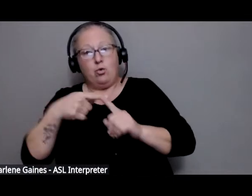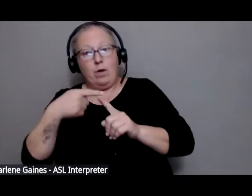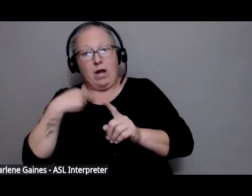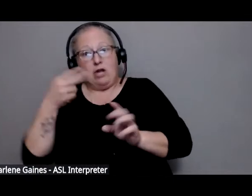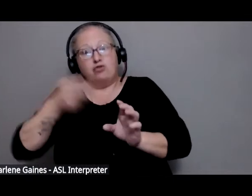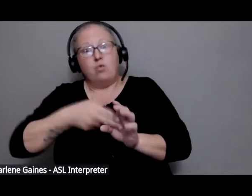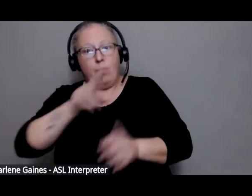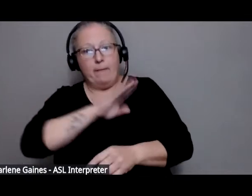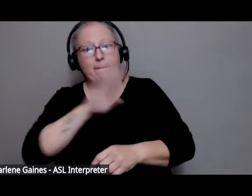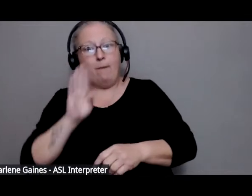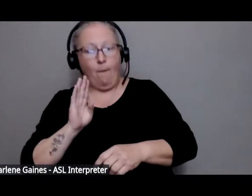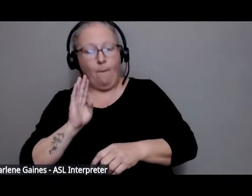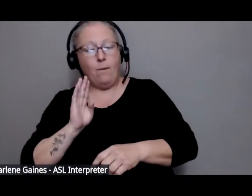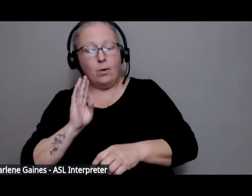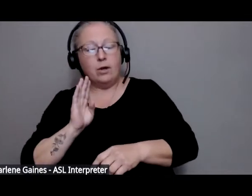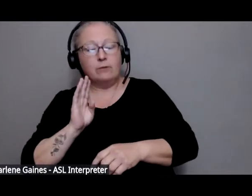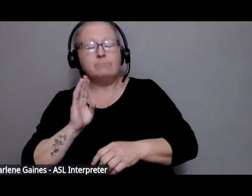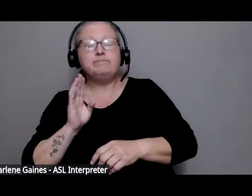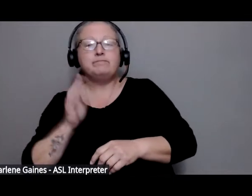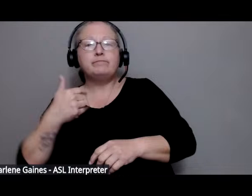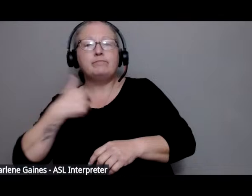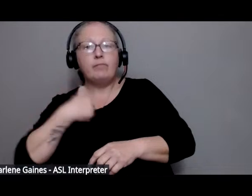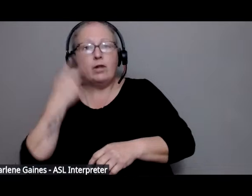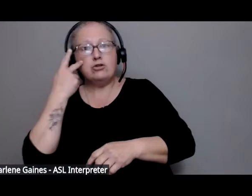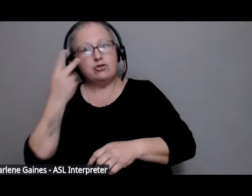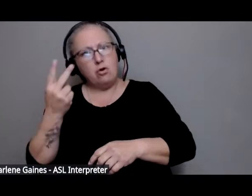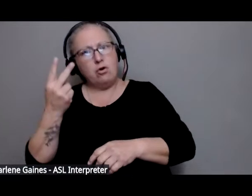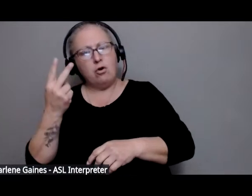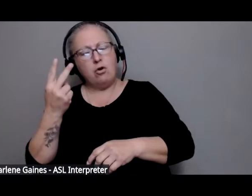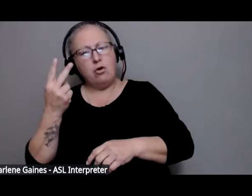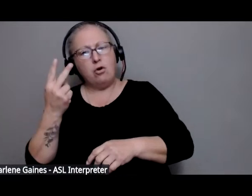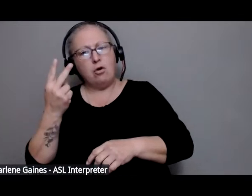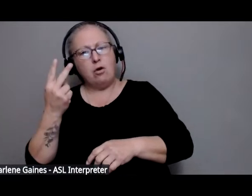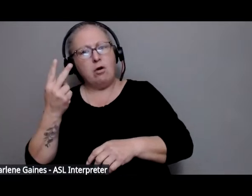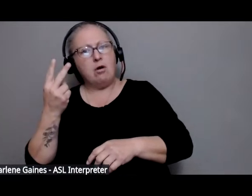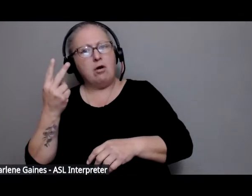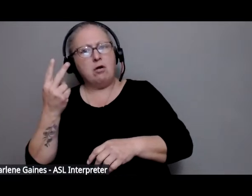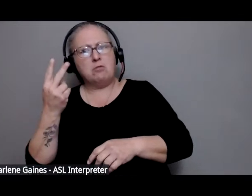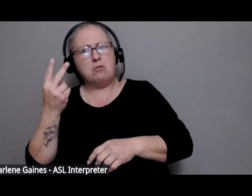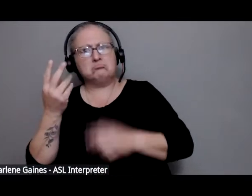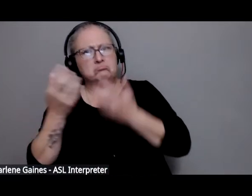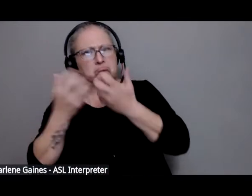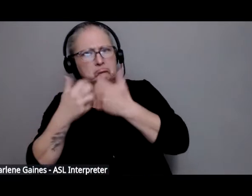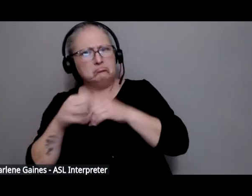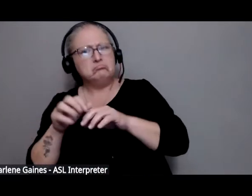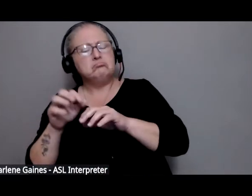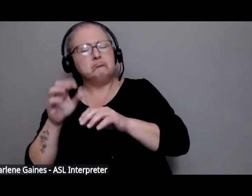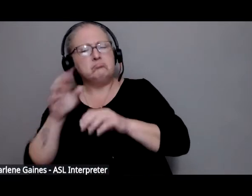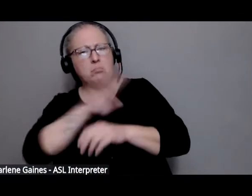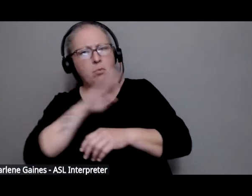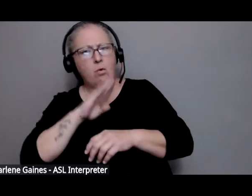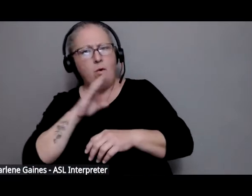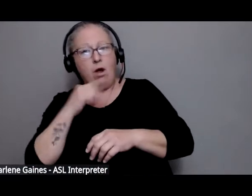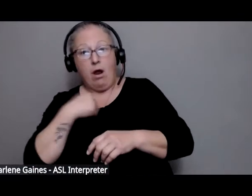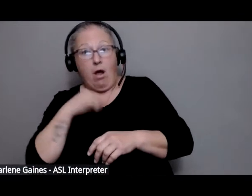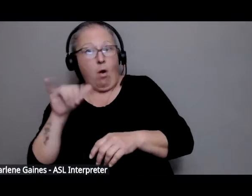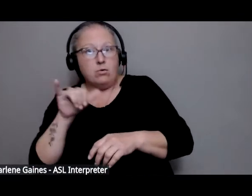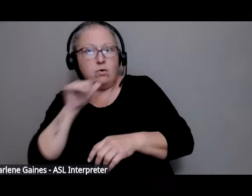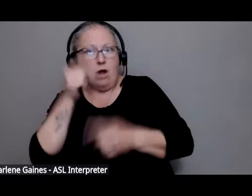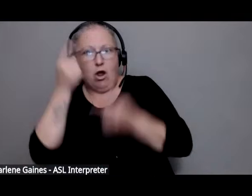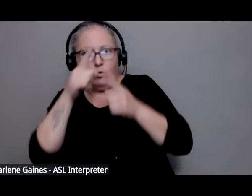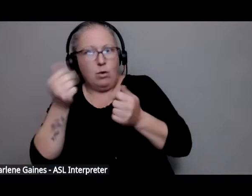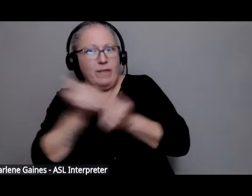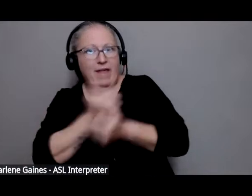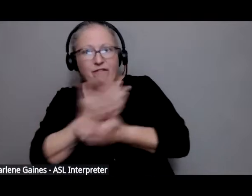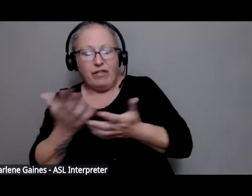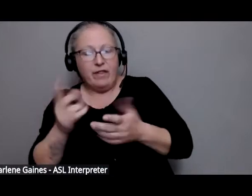board, I saw a very cohesive board. I too didn't agree with everything,